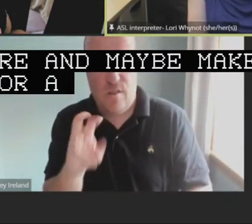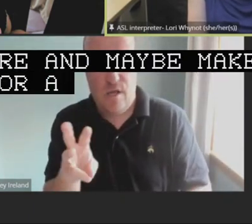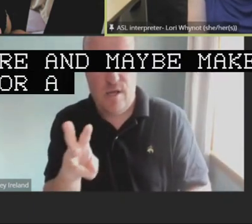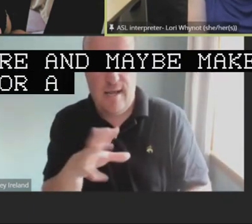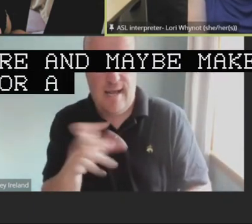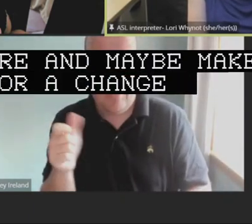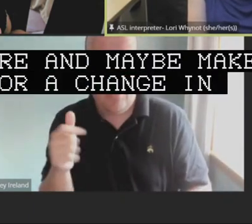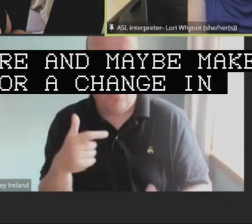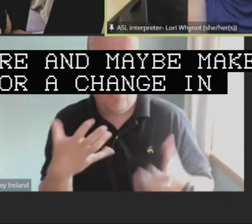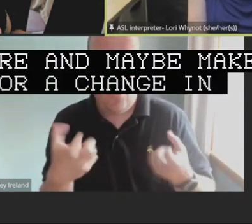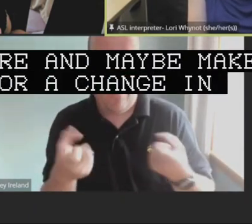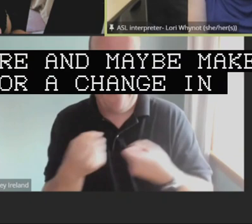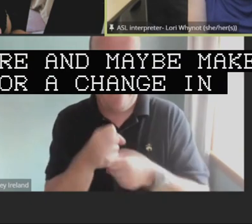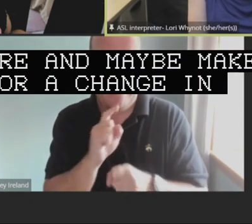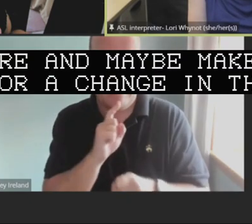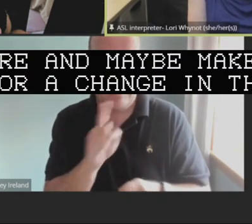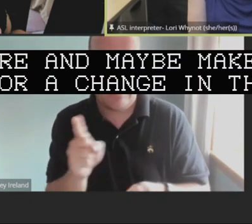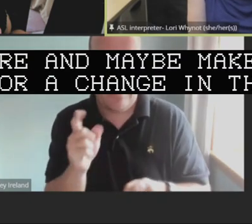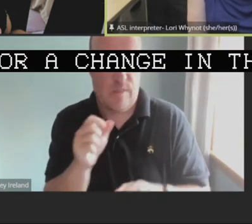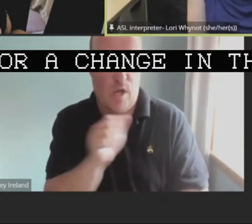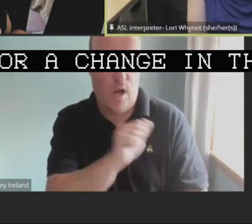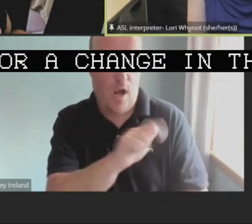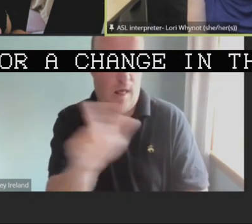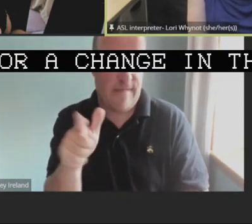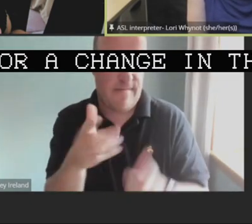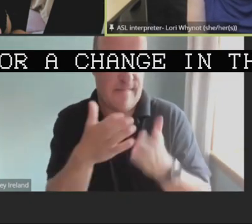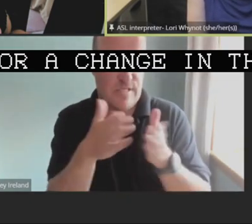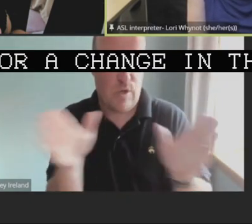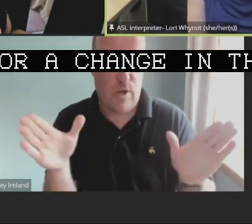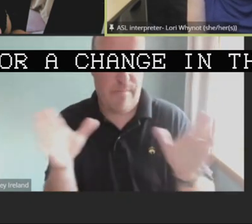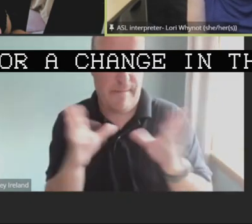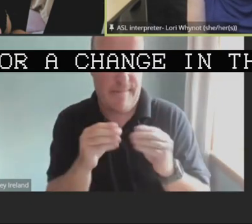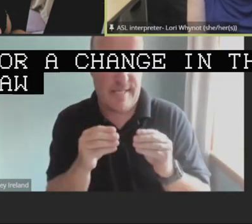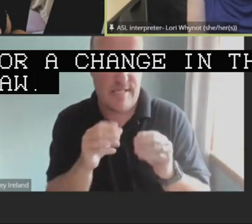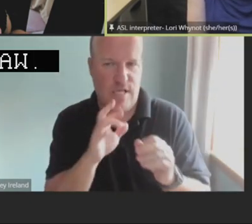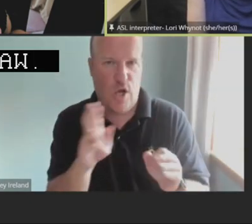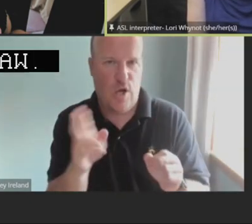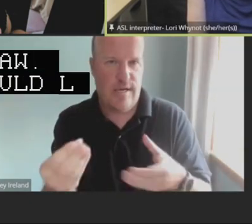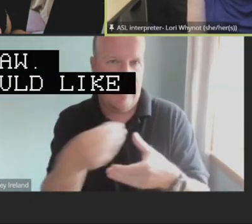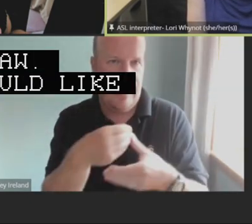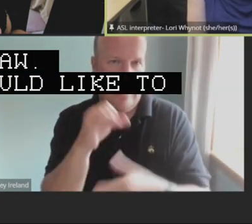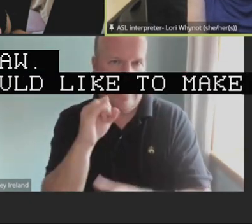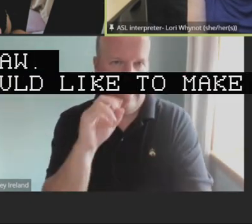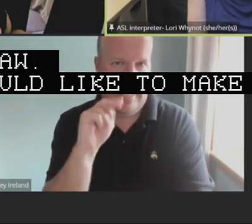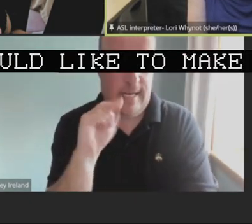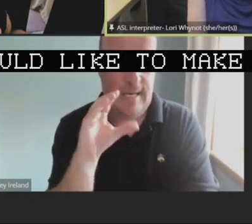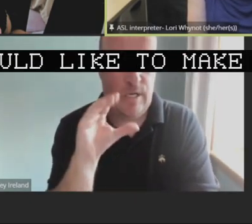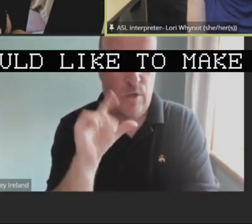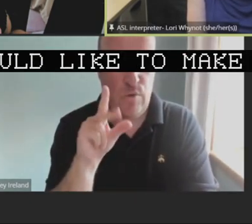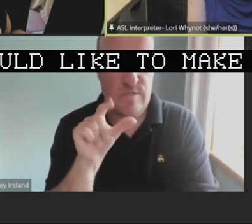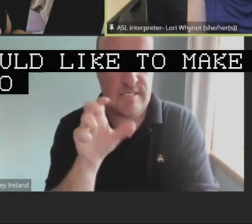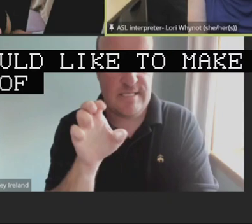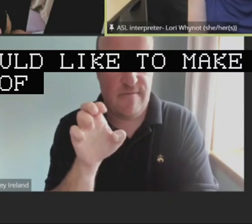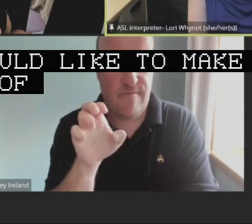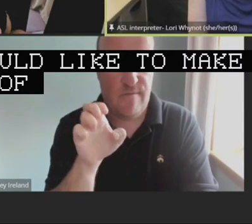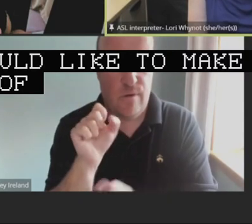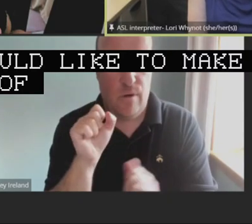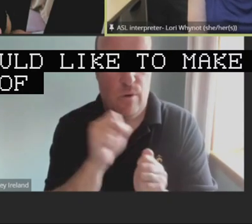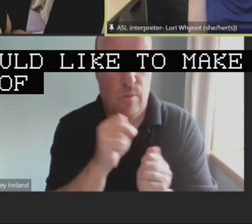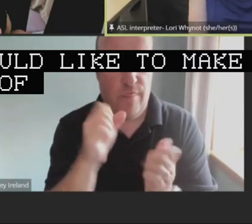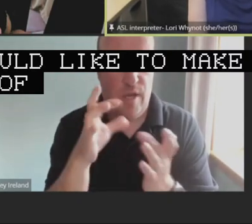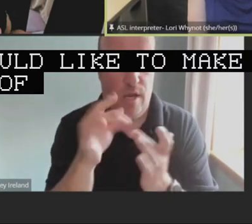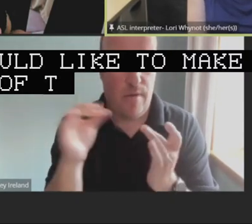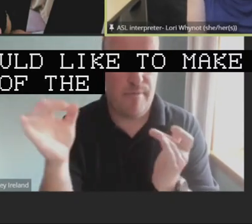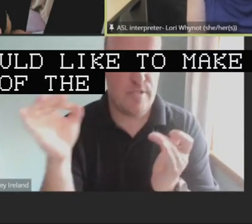meeting law. And we would like to make sure that all of the open meetings, public meetings,